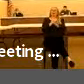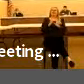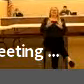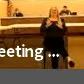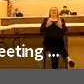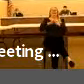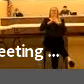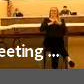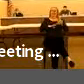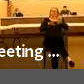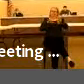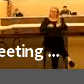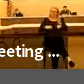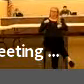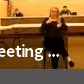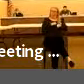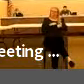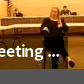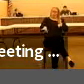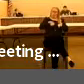holders of the